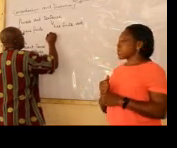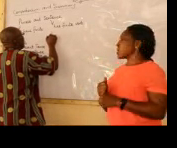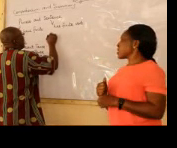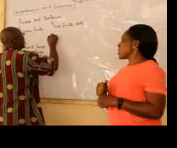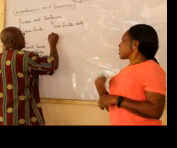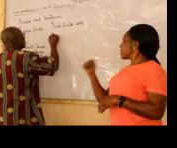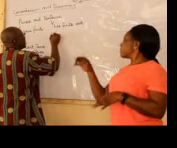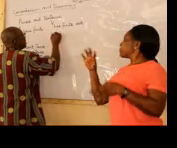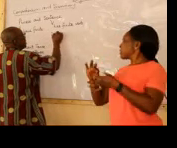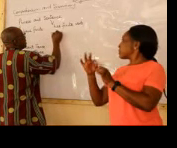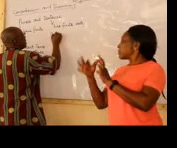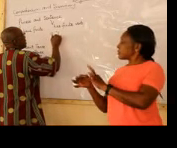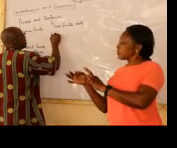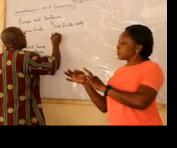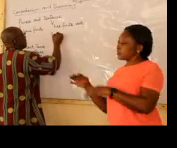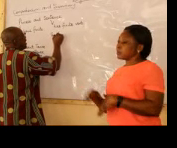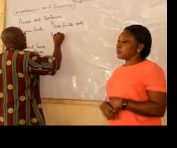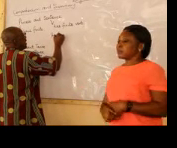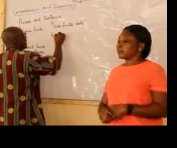The